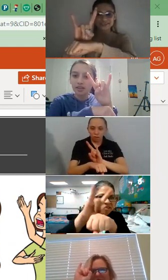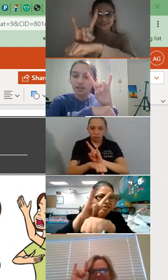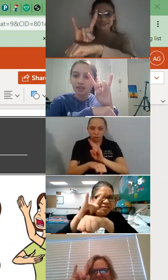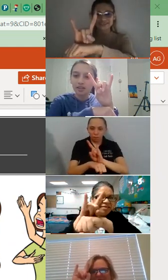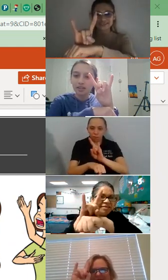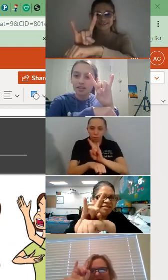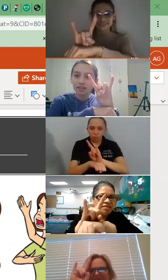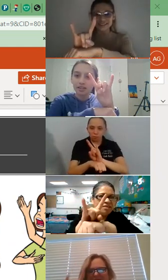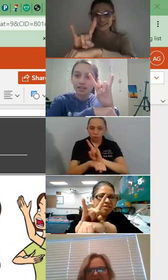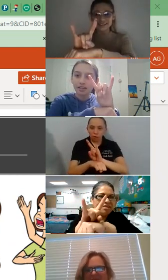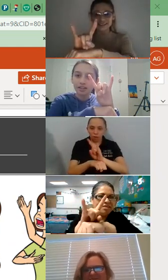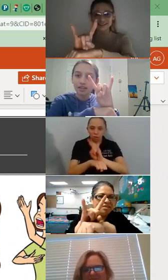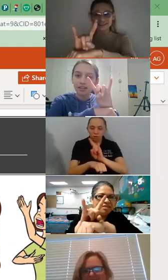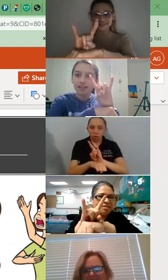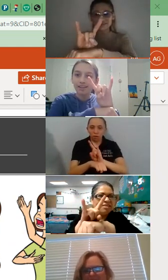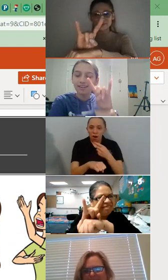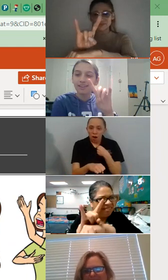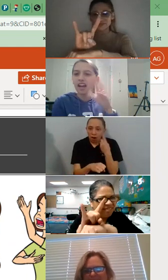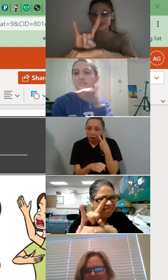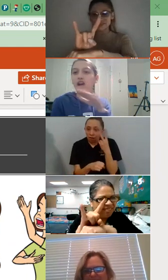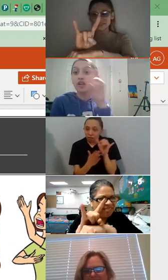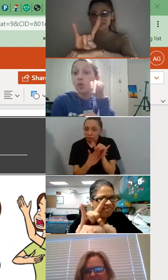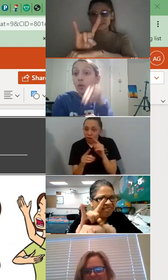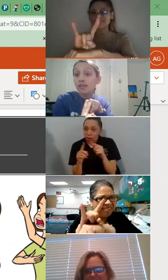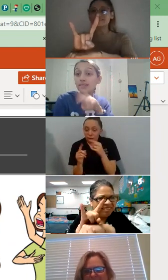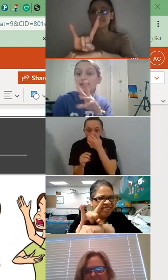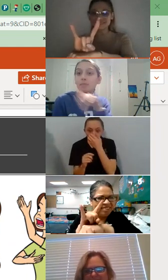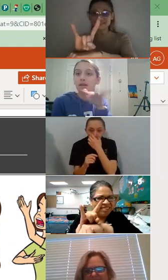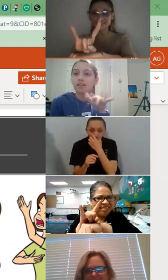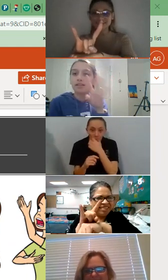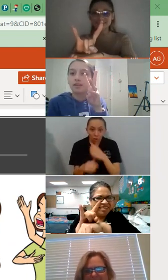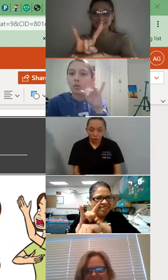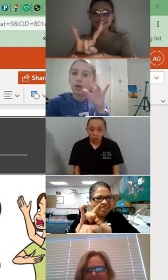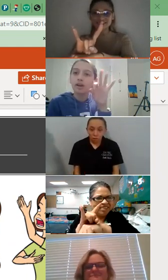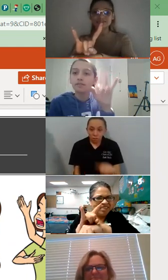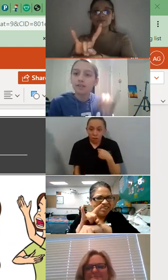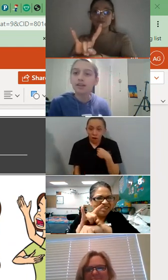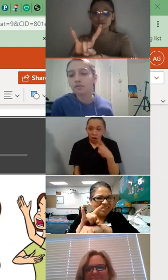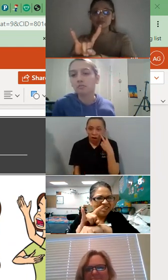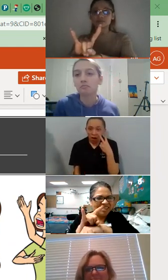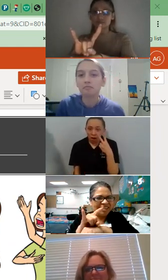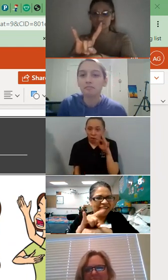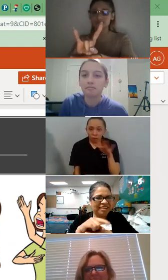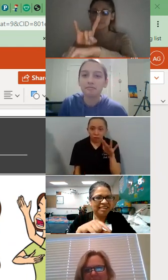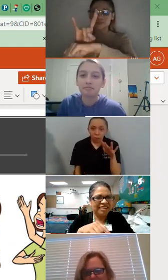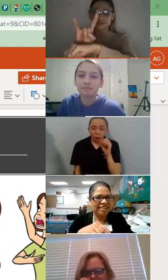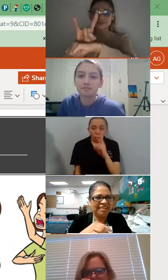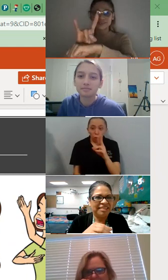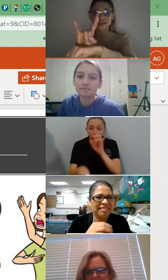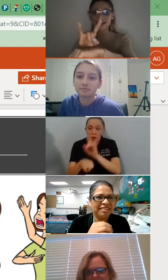Oh, up here, Wi-Fi. I haven't either. Yeah. I normally spell it Wi-Fi. I've seen it